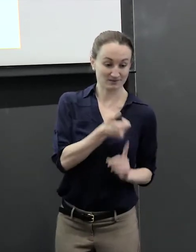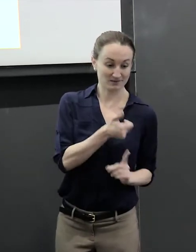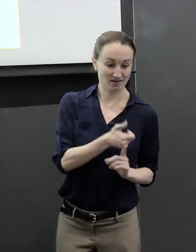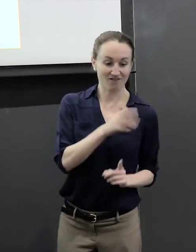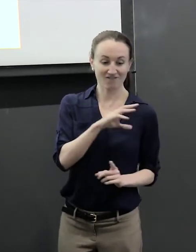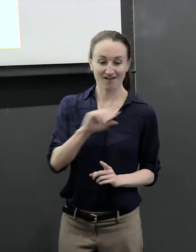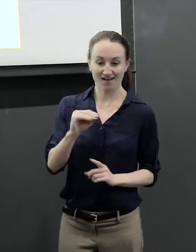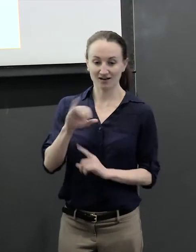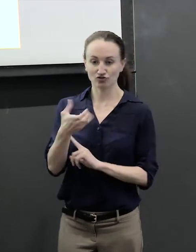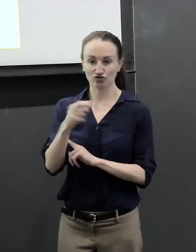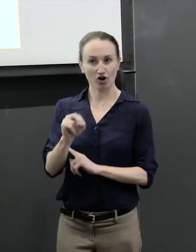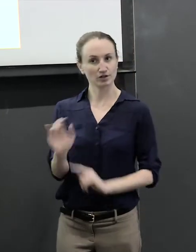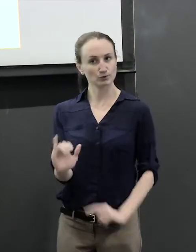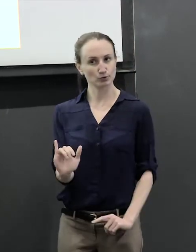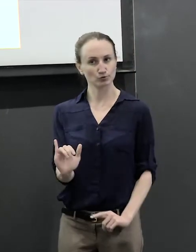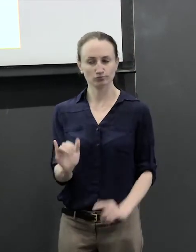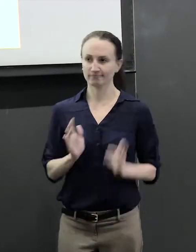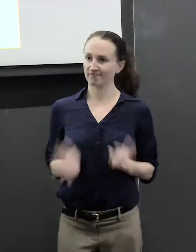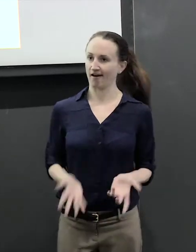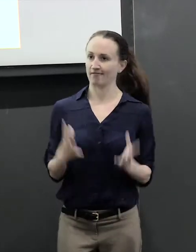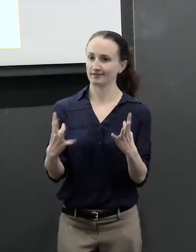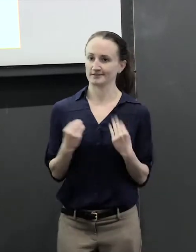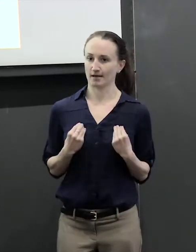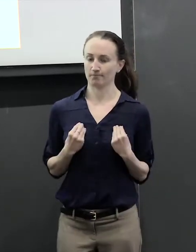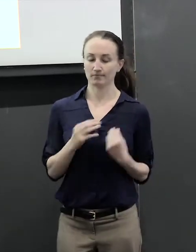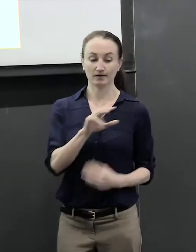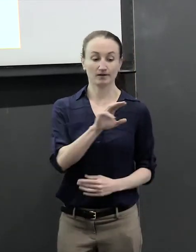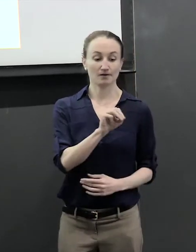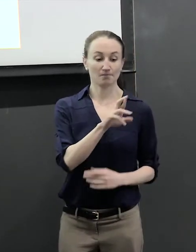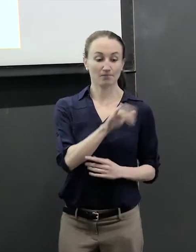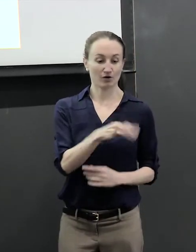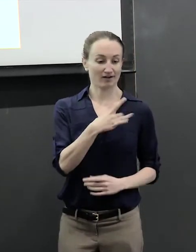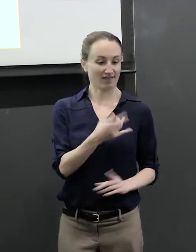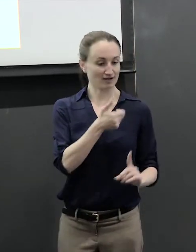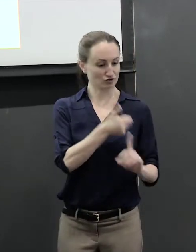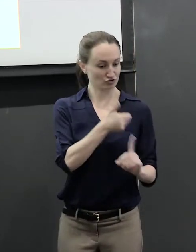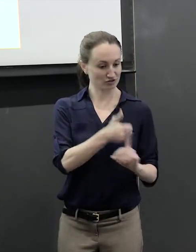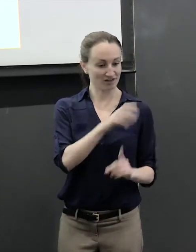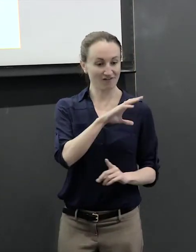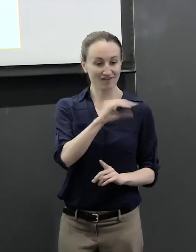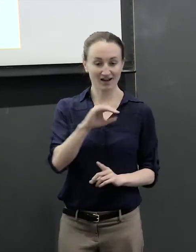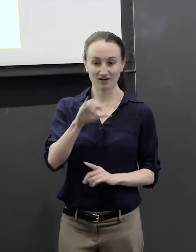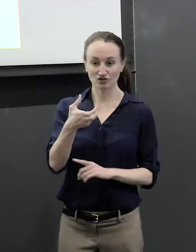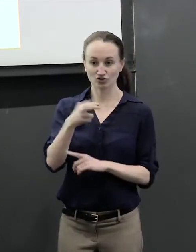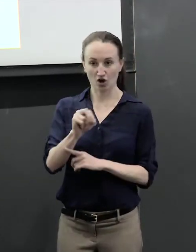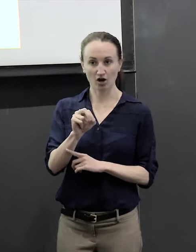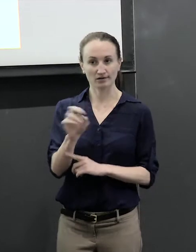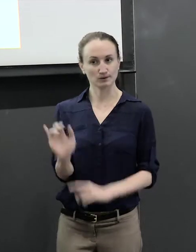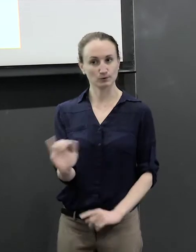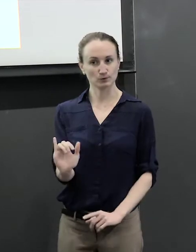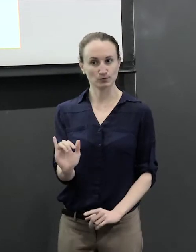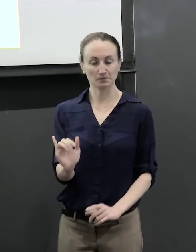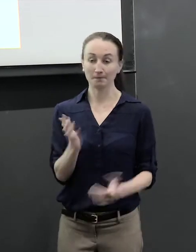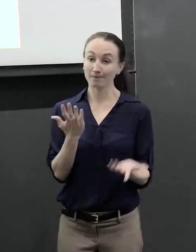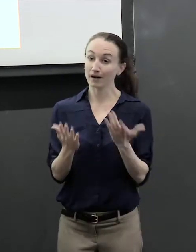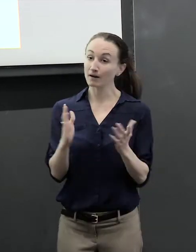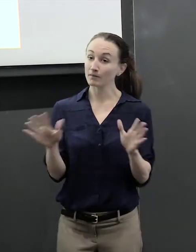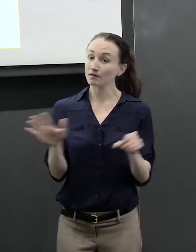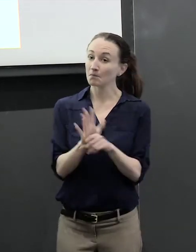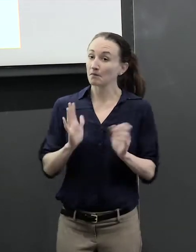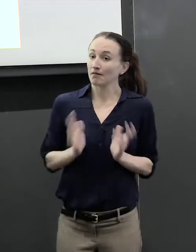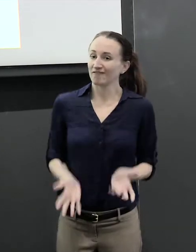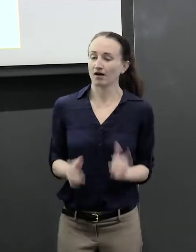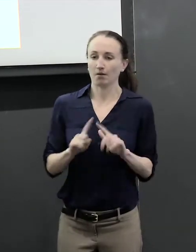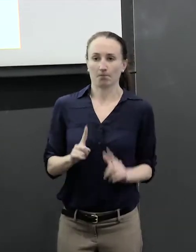there's no hesitation. This is totally fine. Mary likes herself and John does too. Maybe it's totally fine, but, you know, my impression is